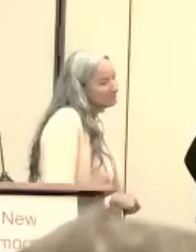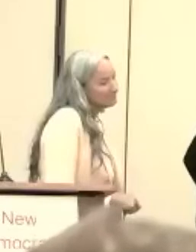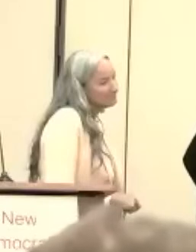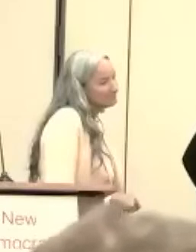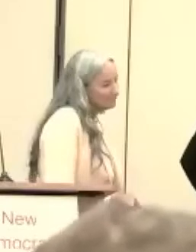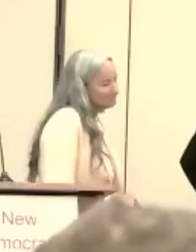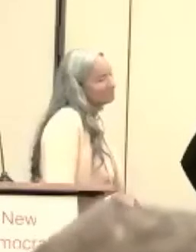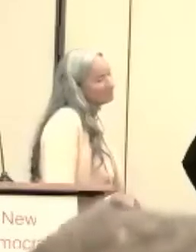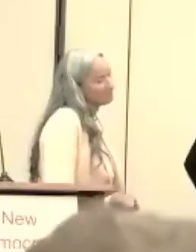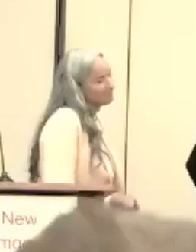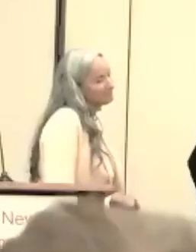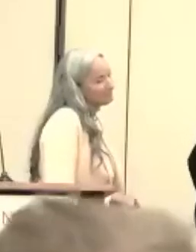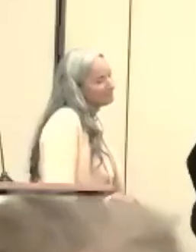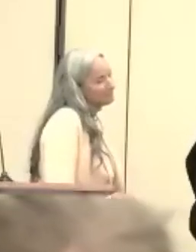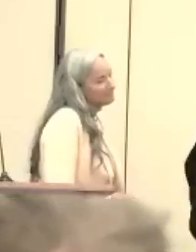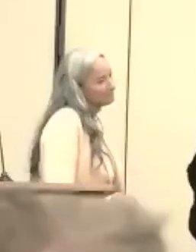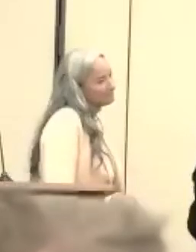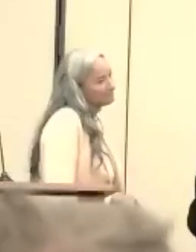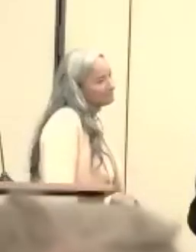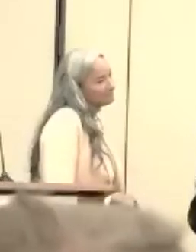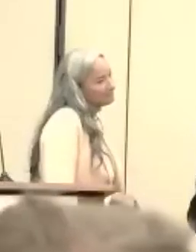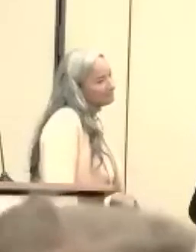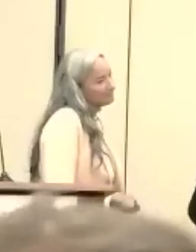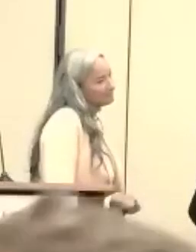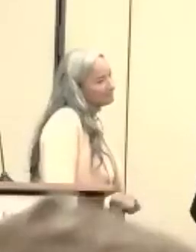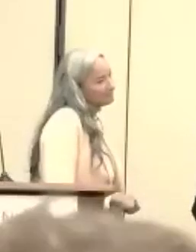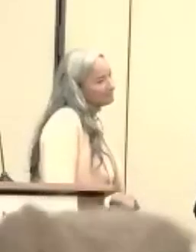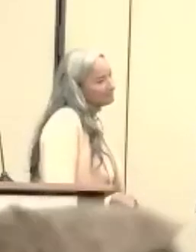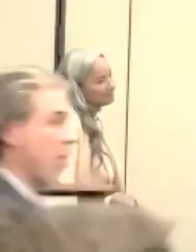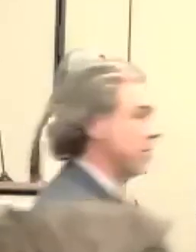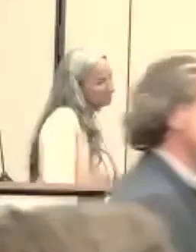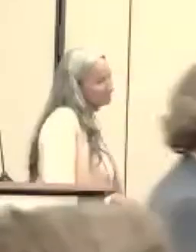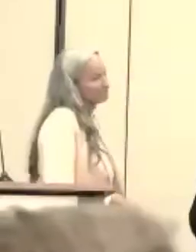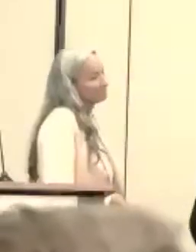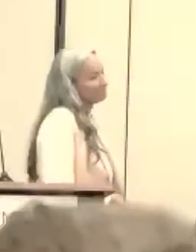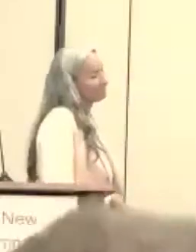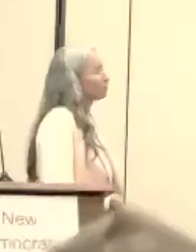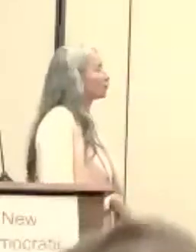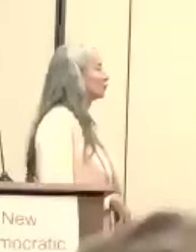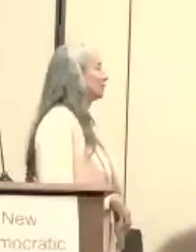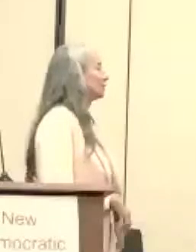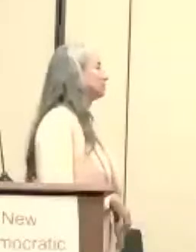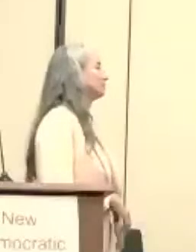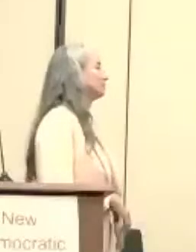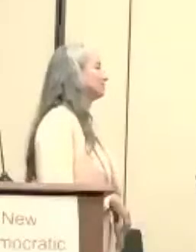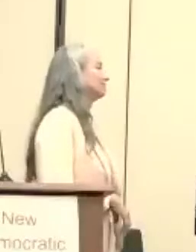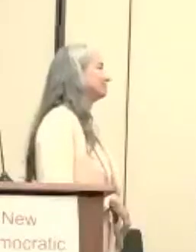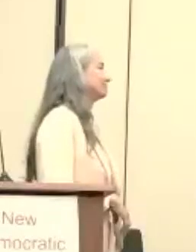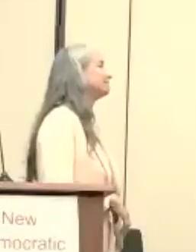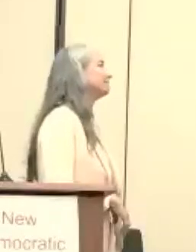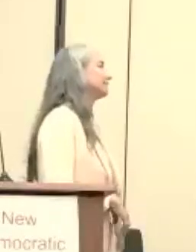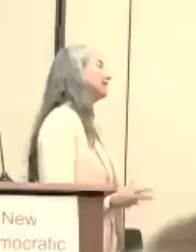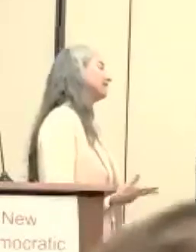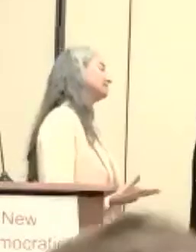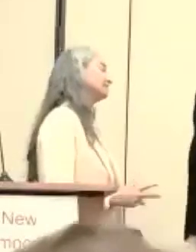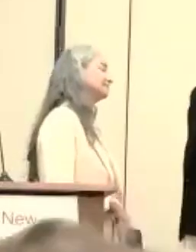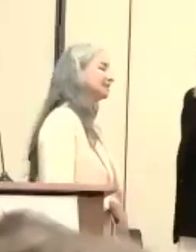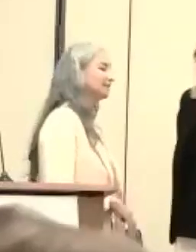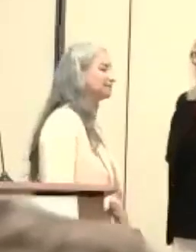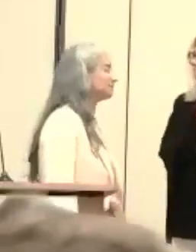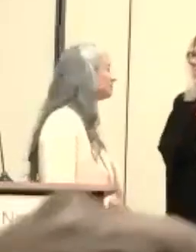to leave. So there may be a bus leaving perhaps. I'm not quite certain what is happening in the room.